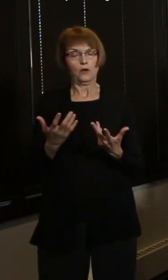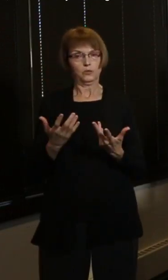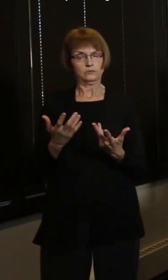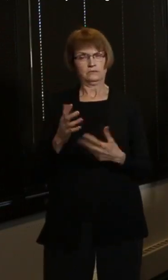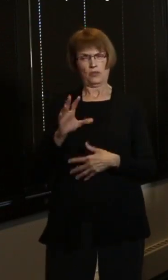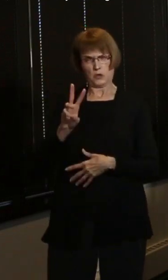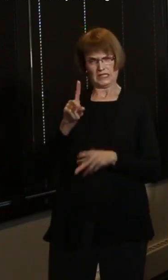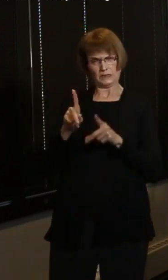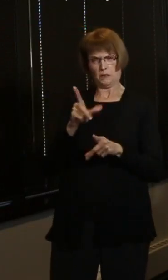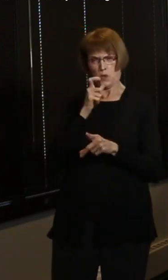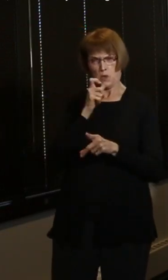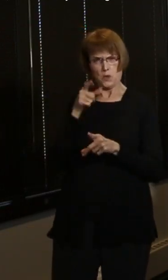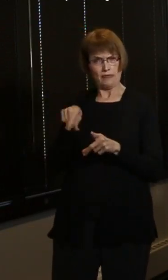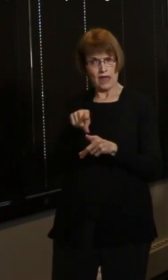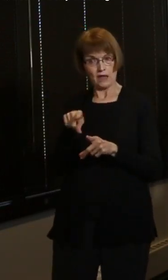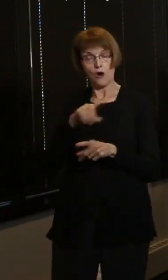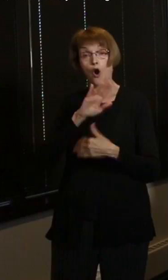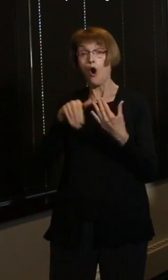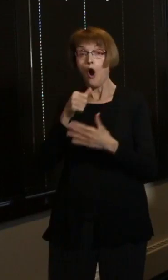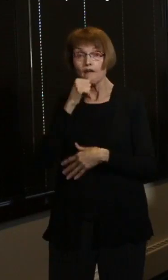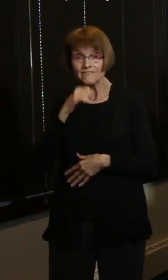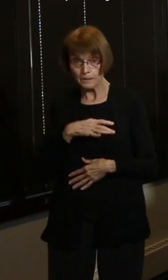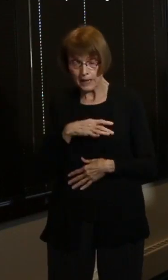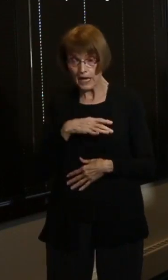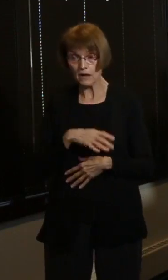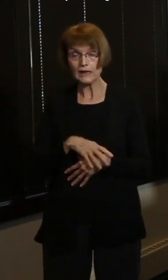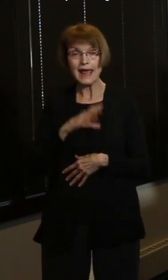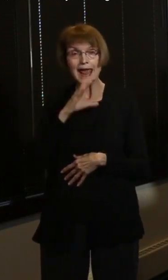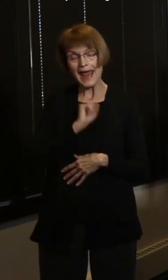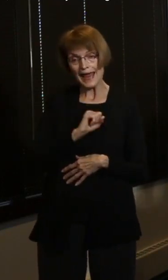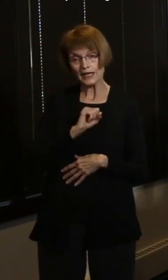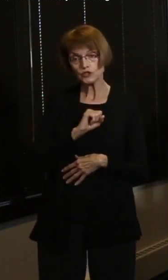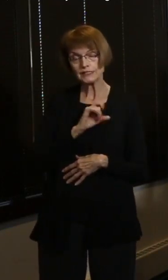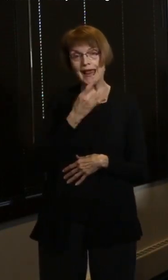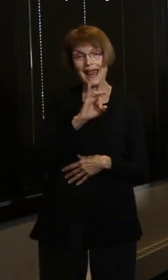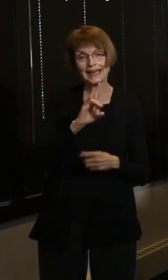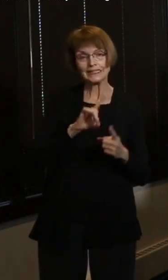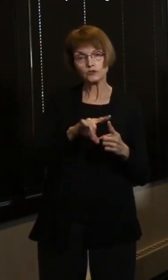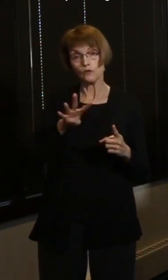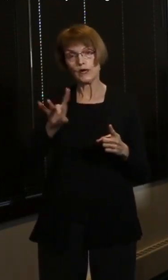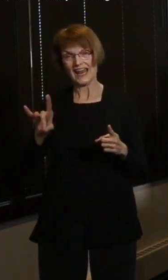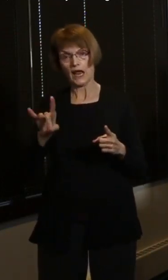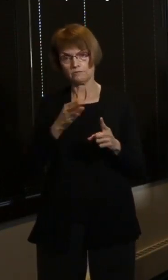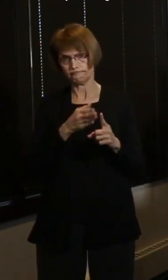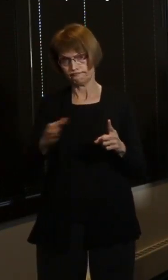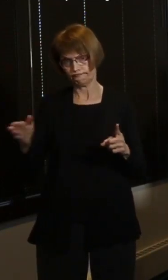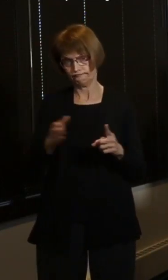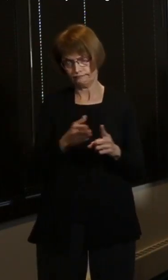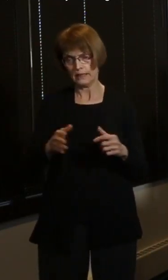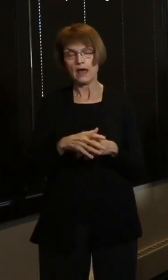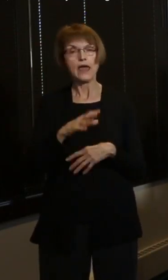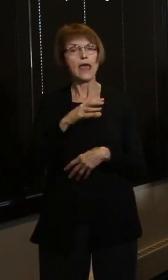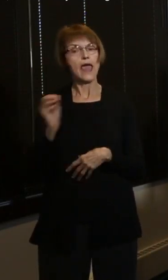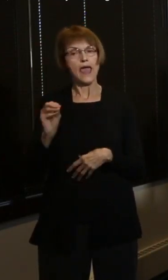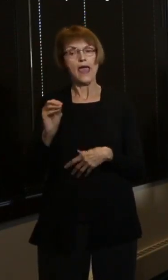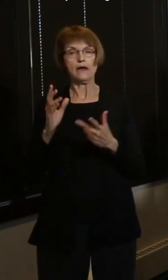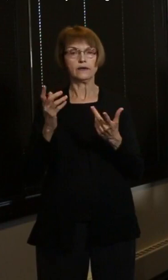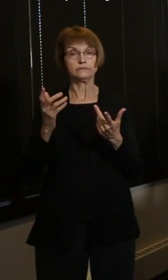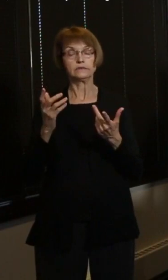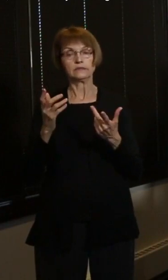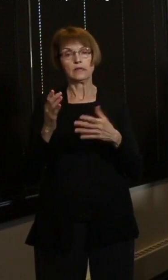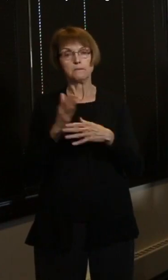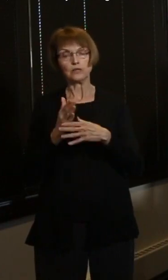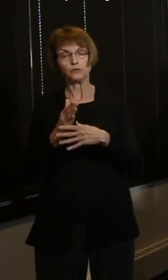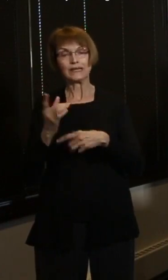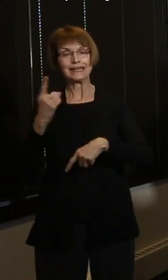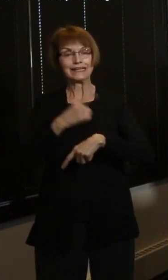in the United States, they were all female. The ages were 18 to 48 years old, and they occurred between day 6